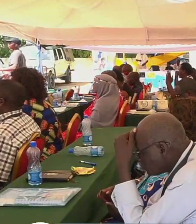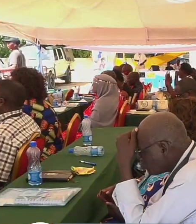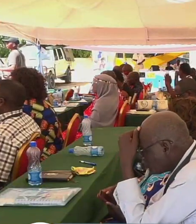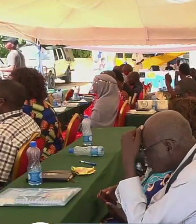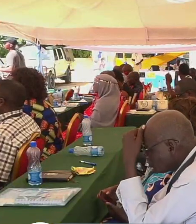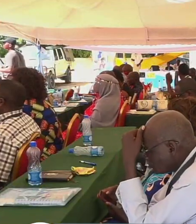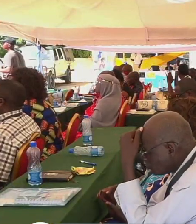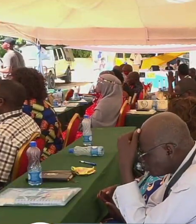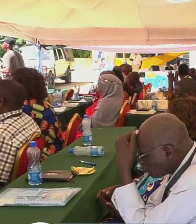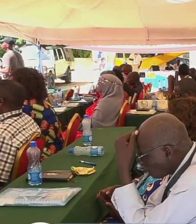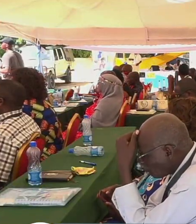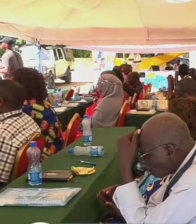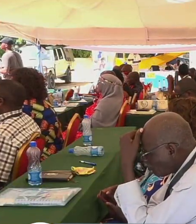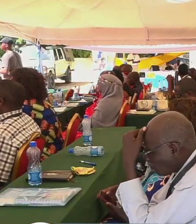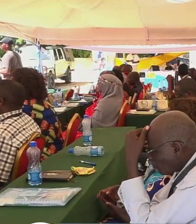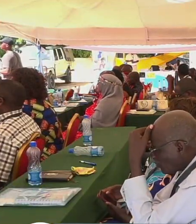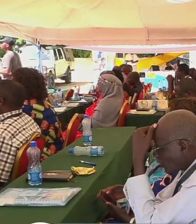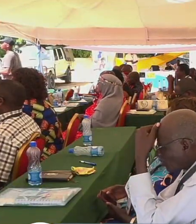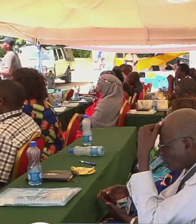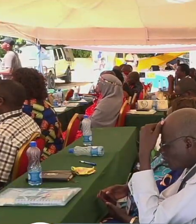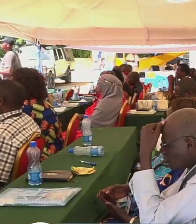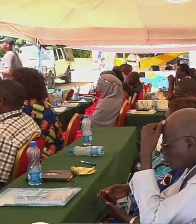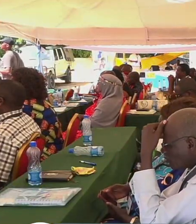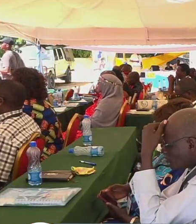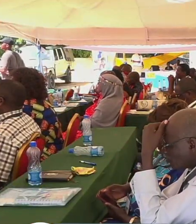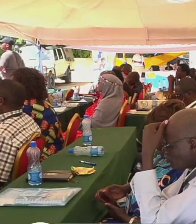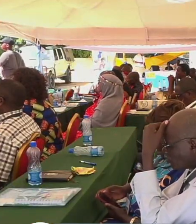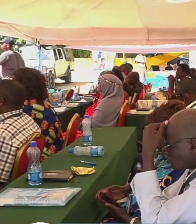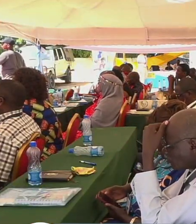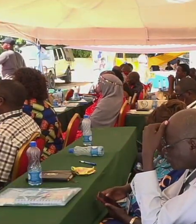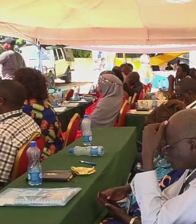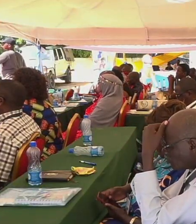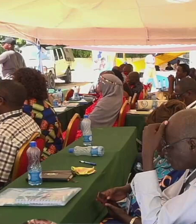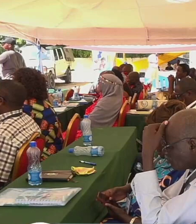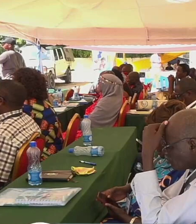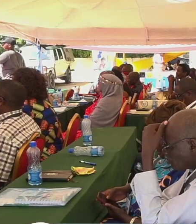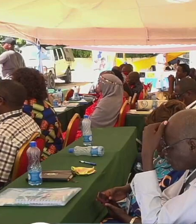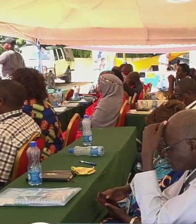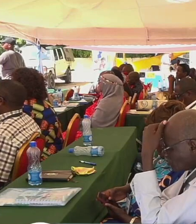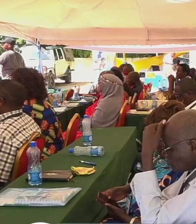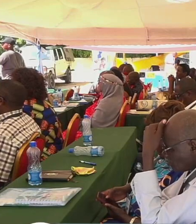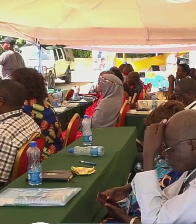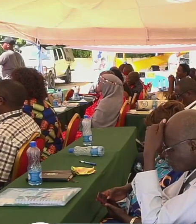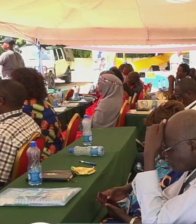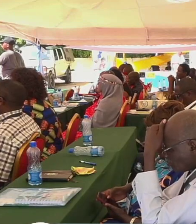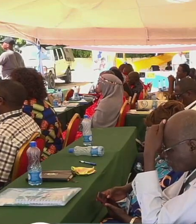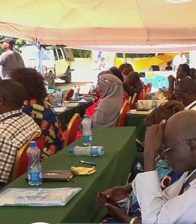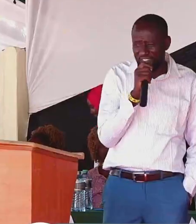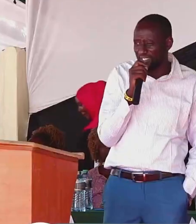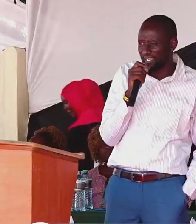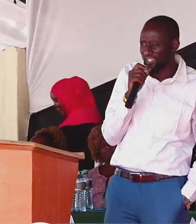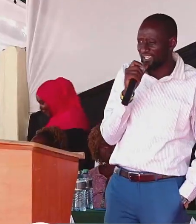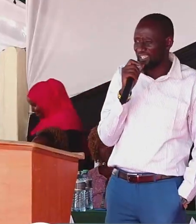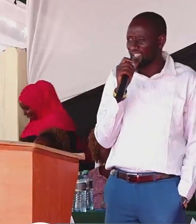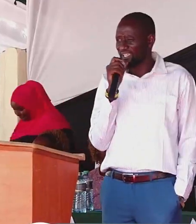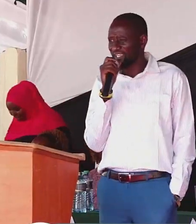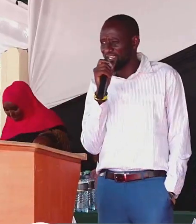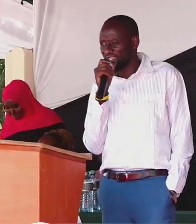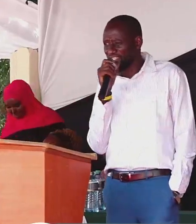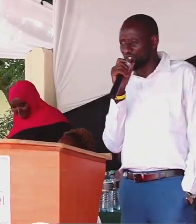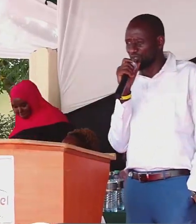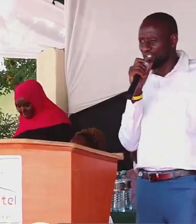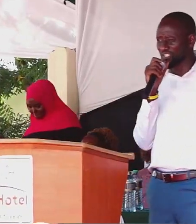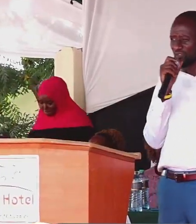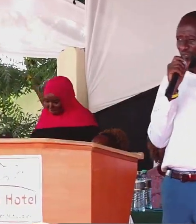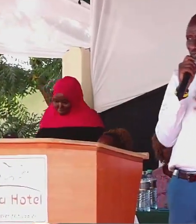Asante, huyu ametii. Unajua yule anaongea amewakilisha chairperson ya kamati ya